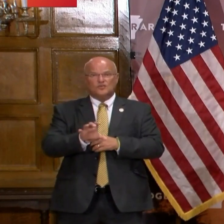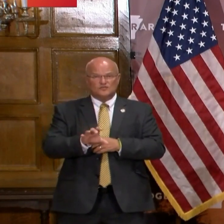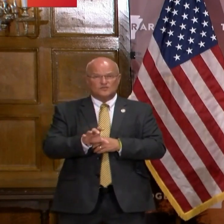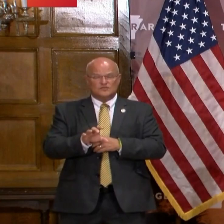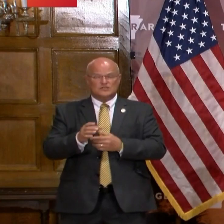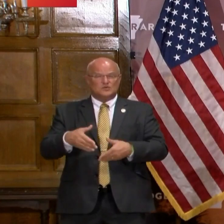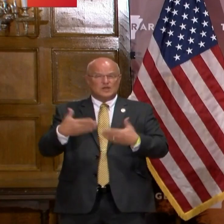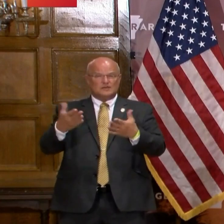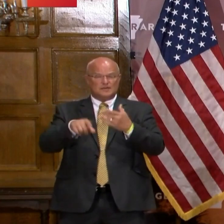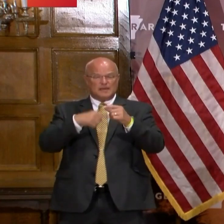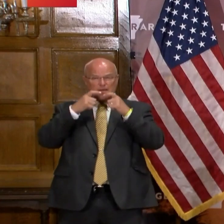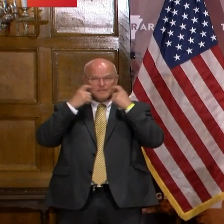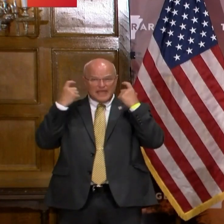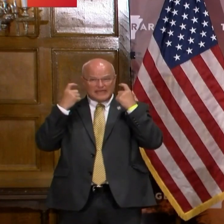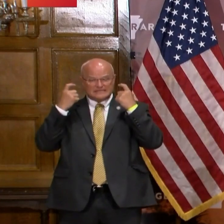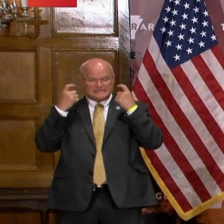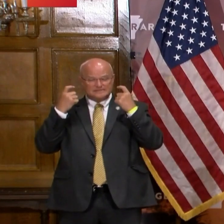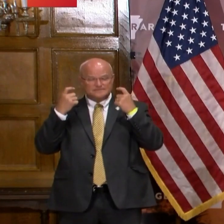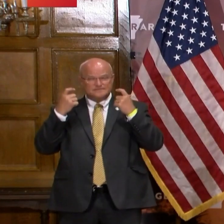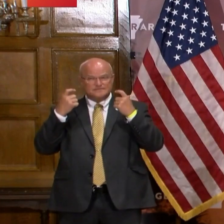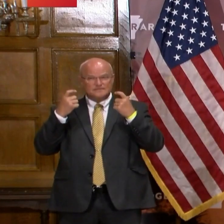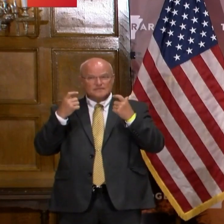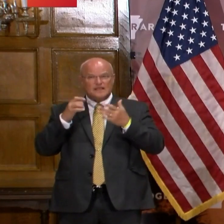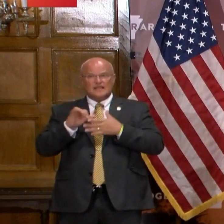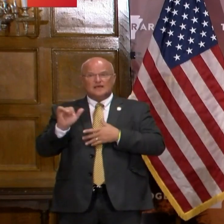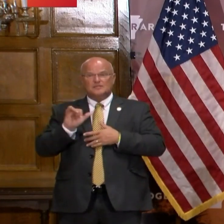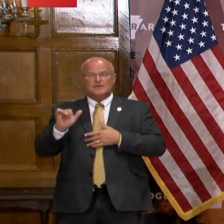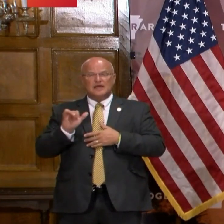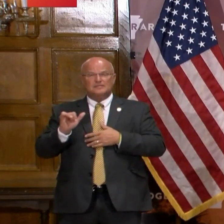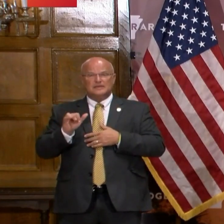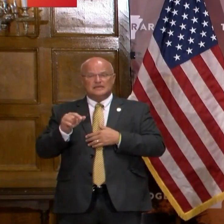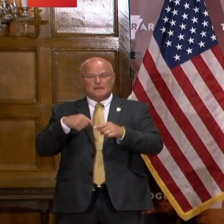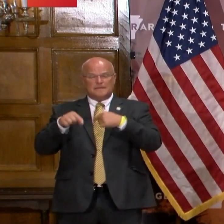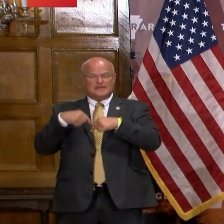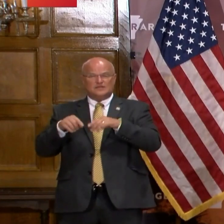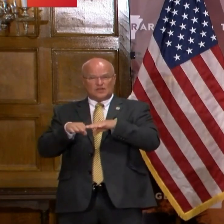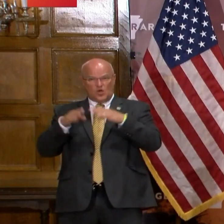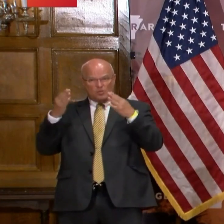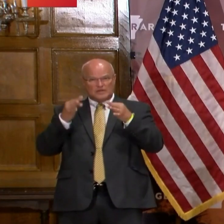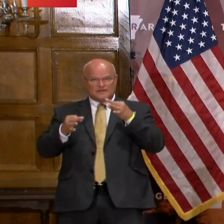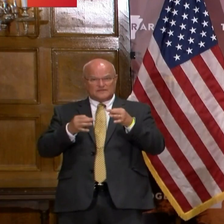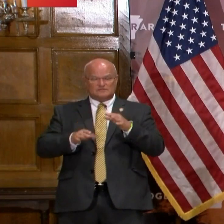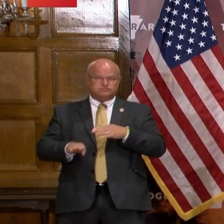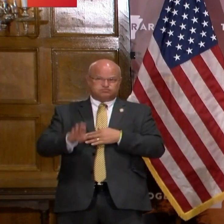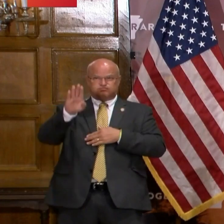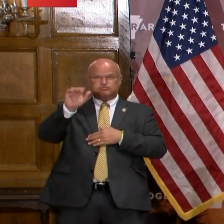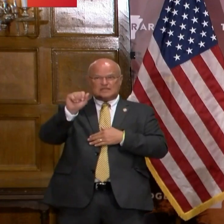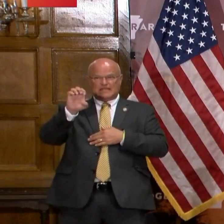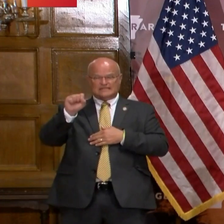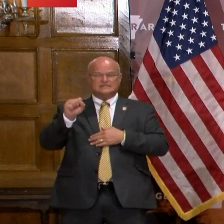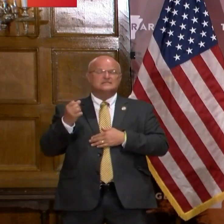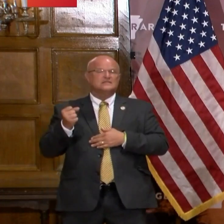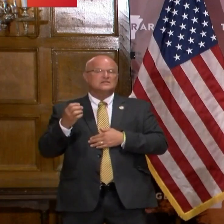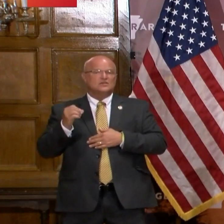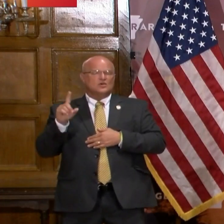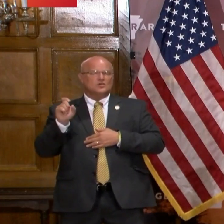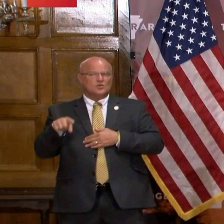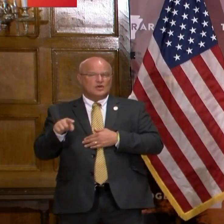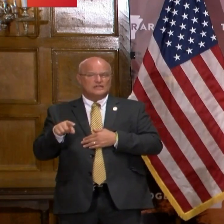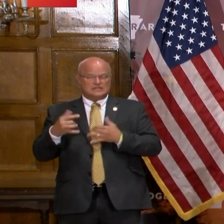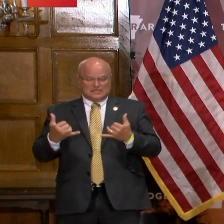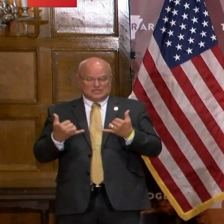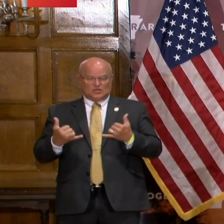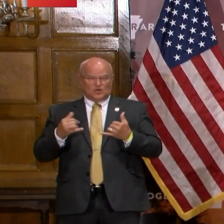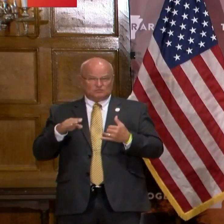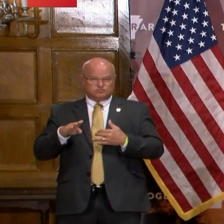his recommendations on masks and distancing, and that he also might need to backtrack on reopening if there's a major surge in cases. So the question is, given the